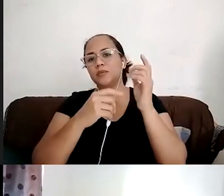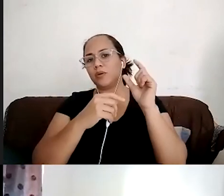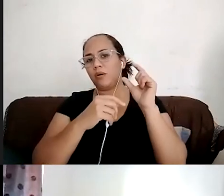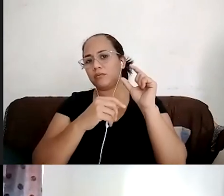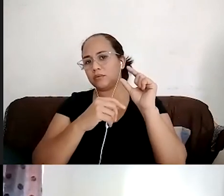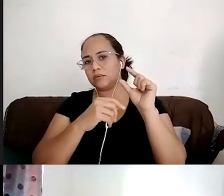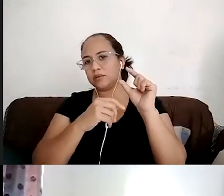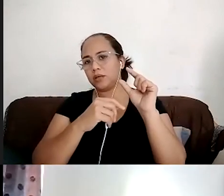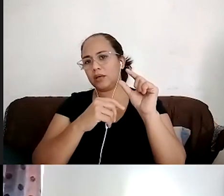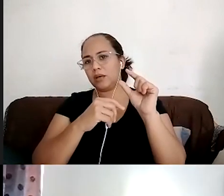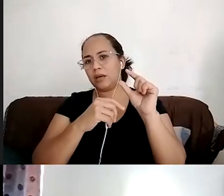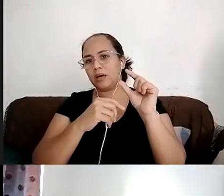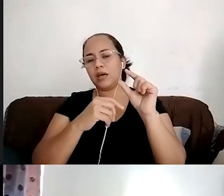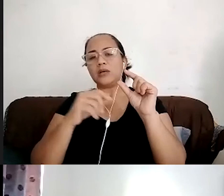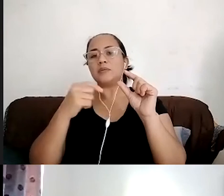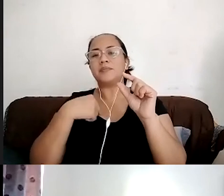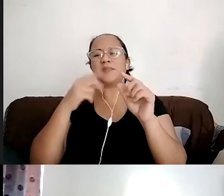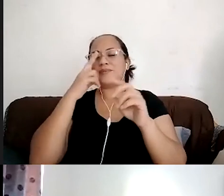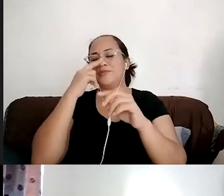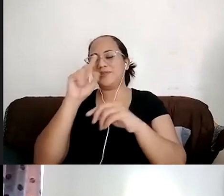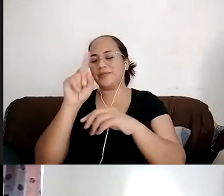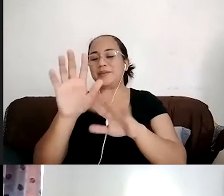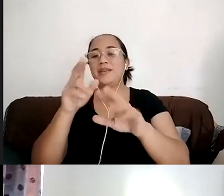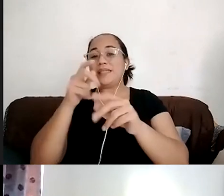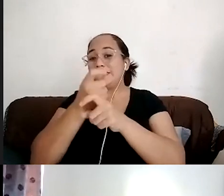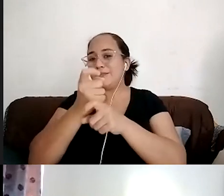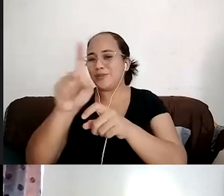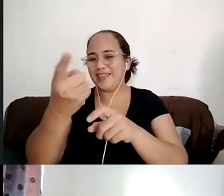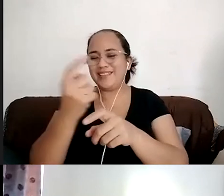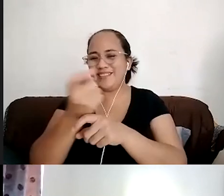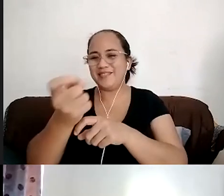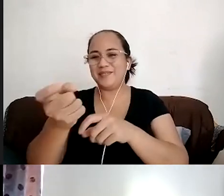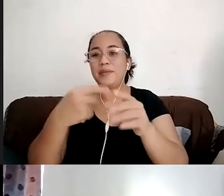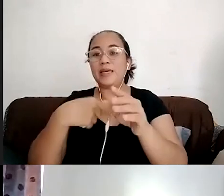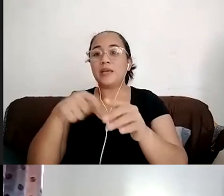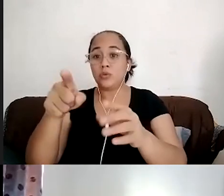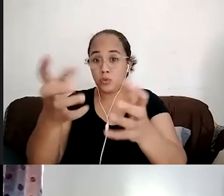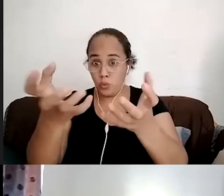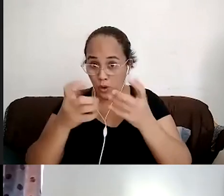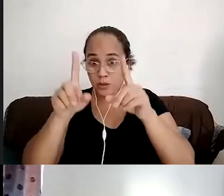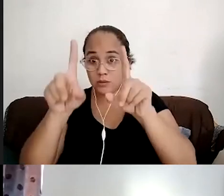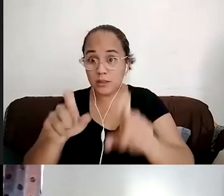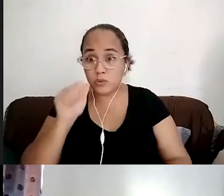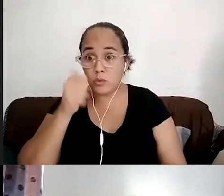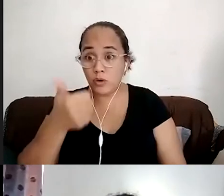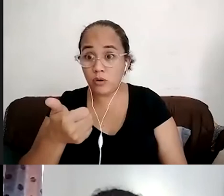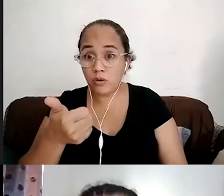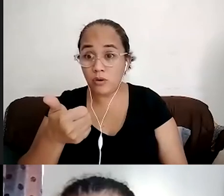Now I'm gonna tease you, so don't get afraid. So you all want the test tomorrow, quiz